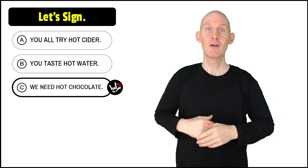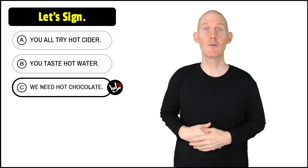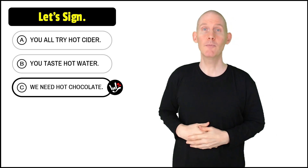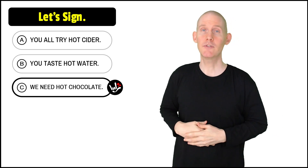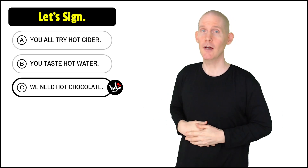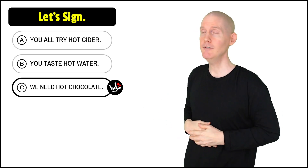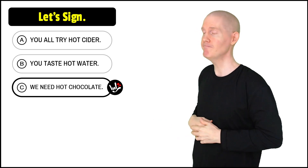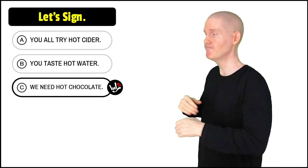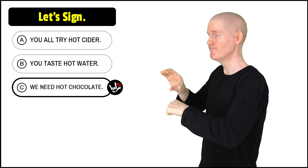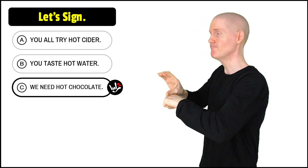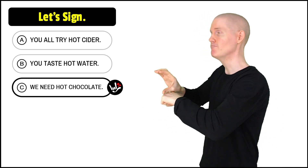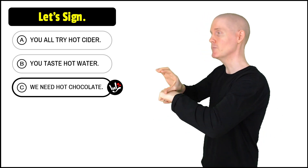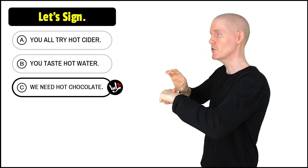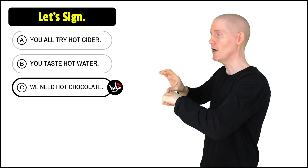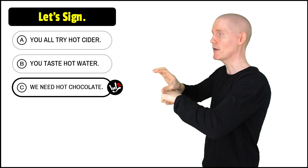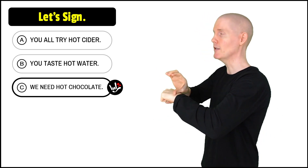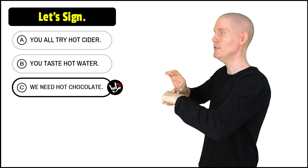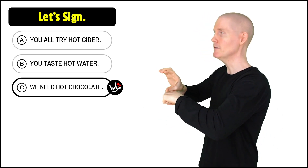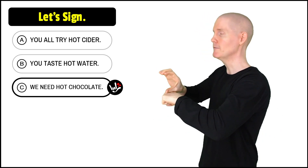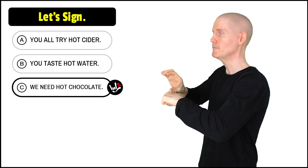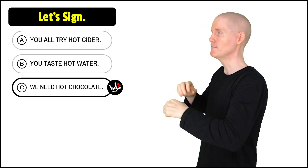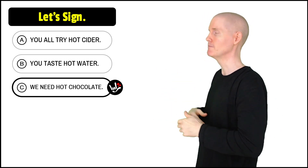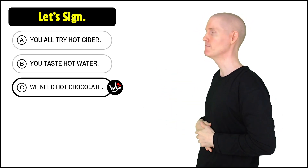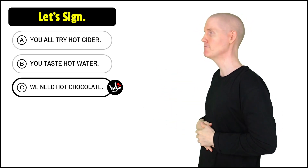From the side, chocolate.